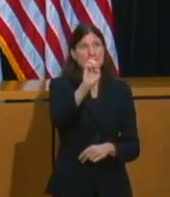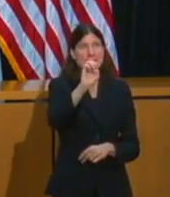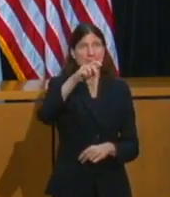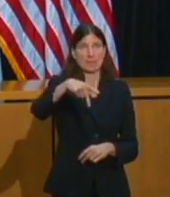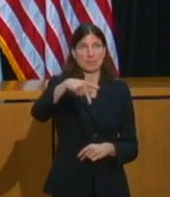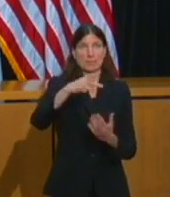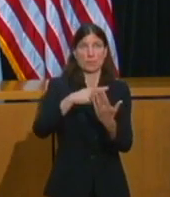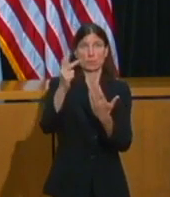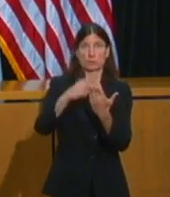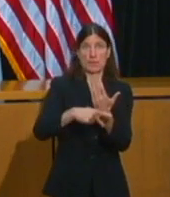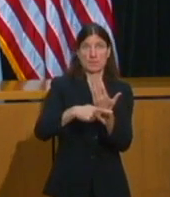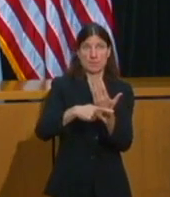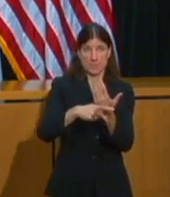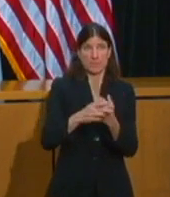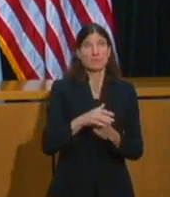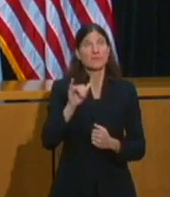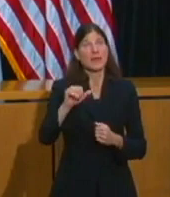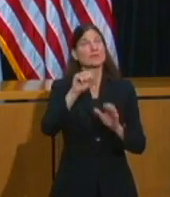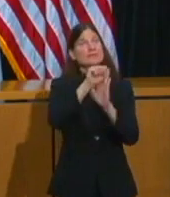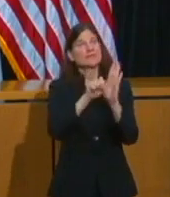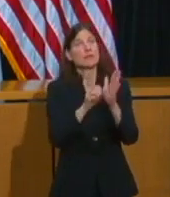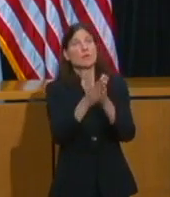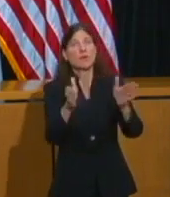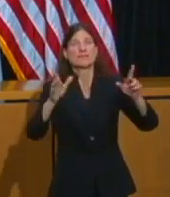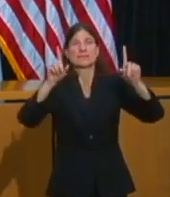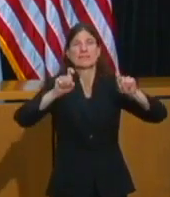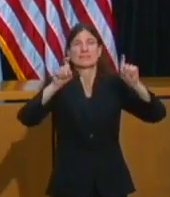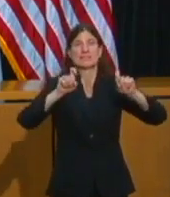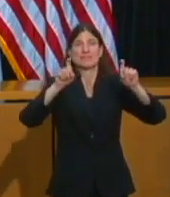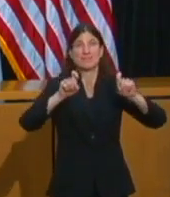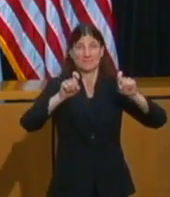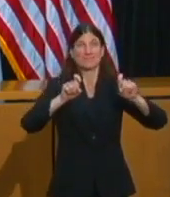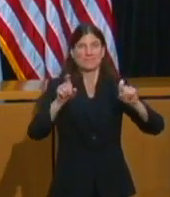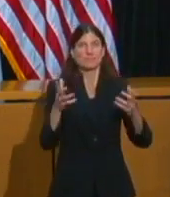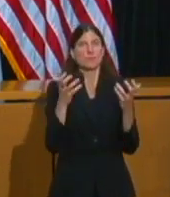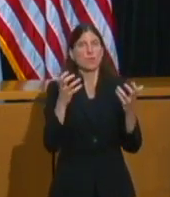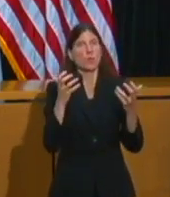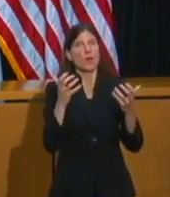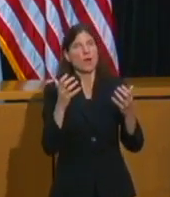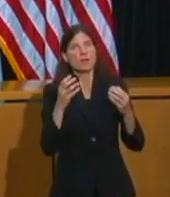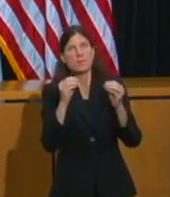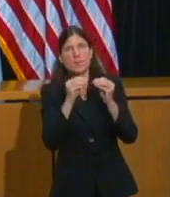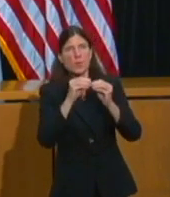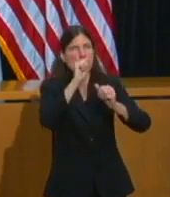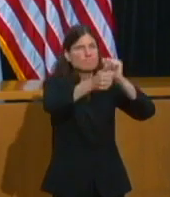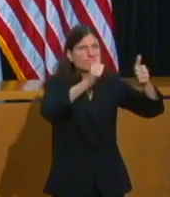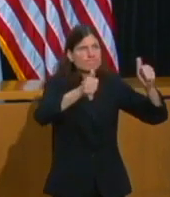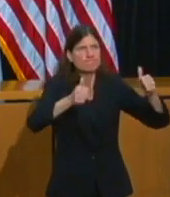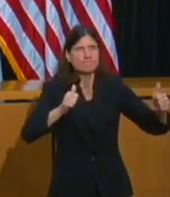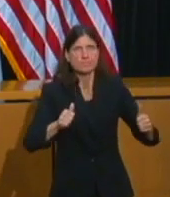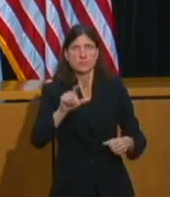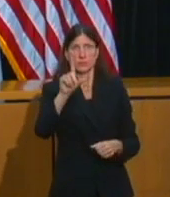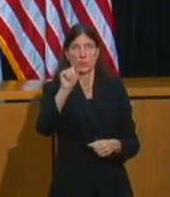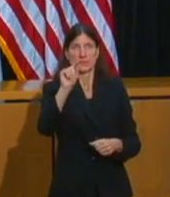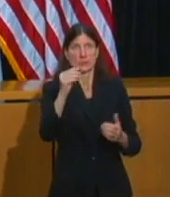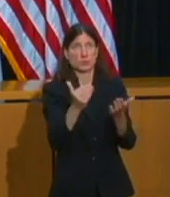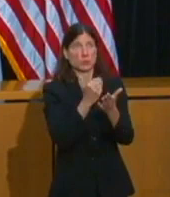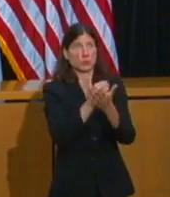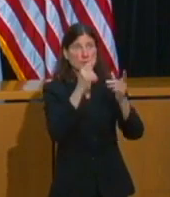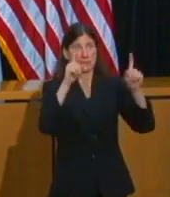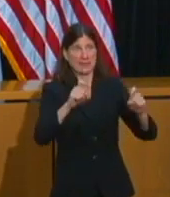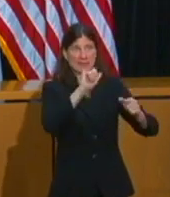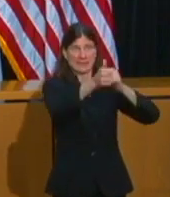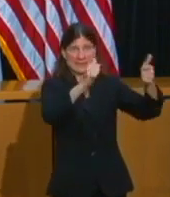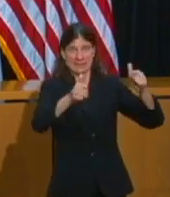attention. The goal is to open 20 of these sites by the end of July for areas with a high number of COVID-19 cases where there